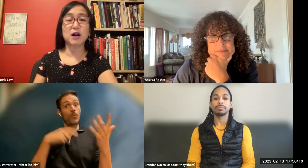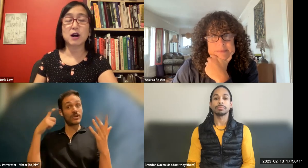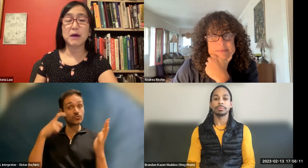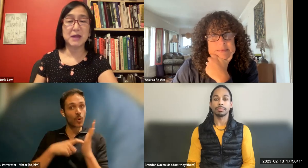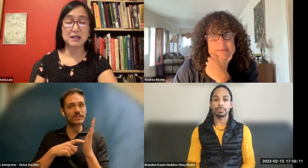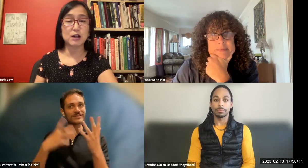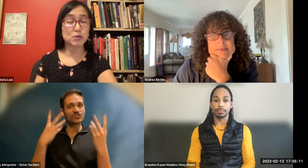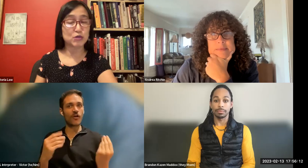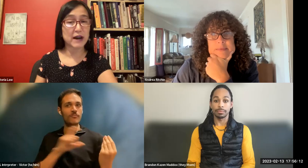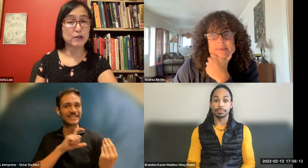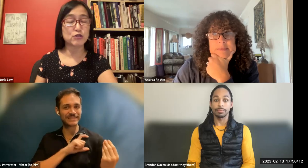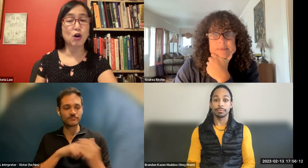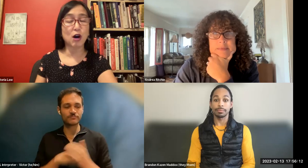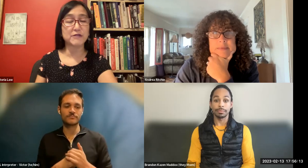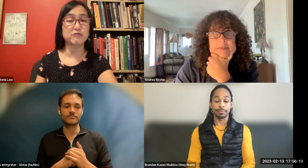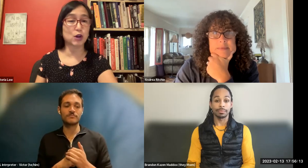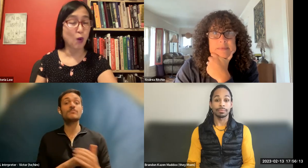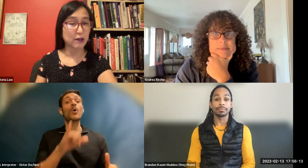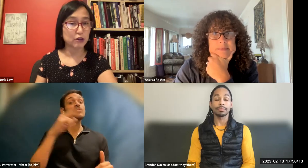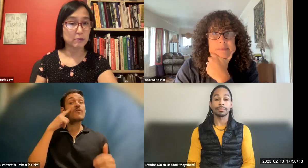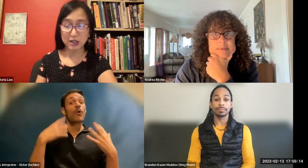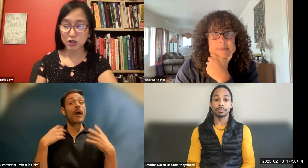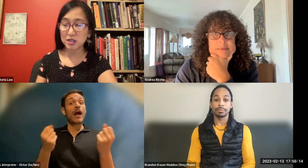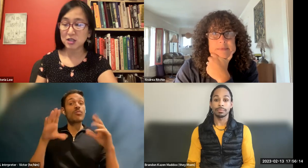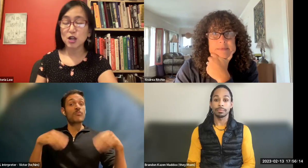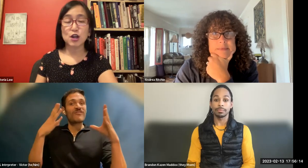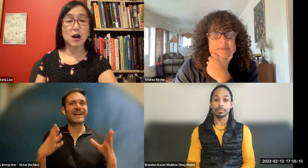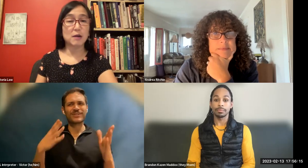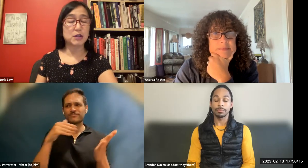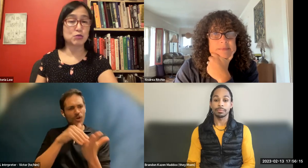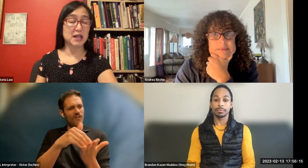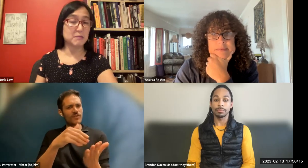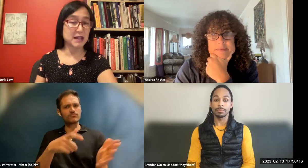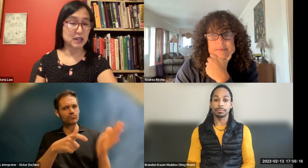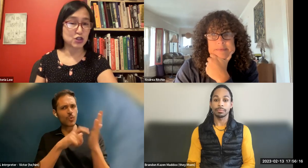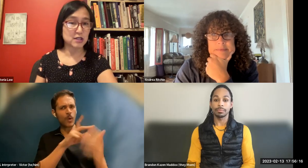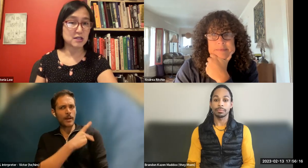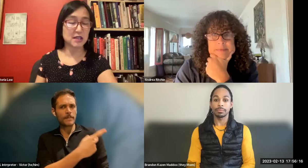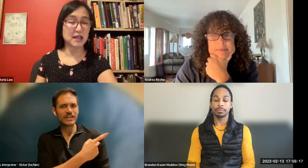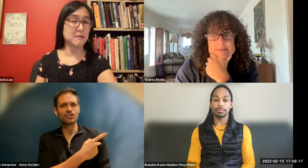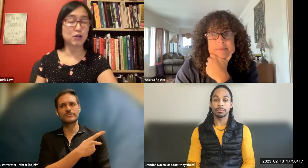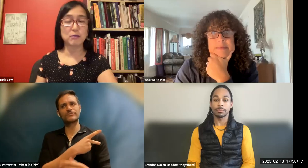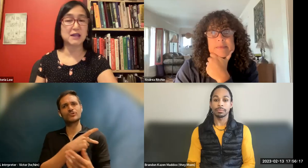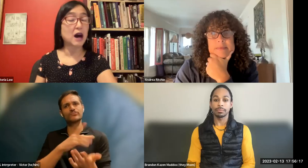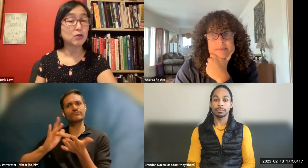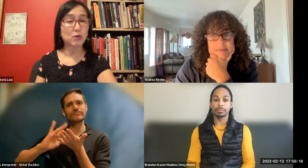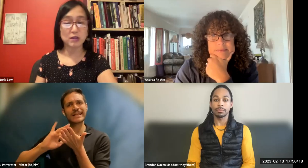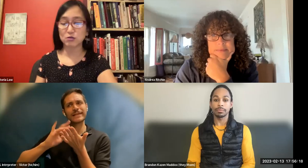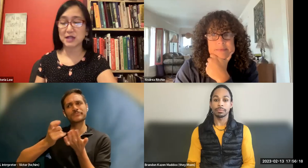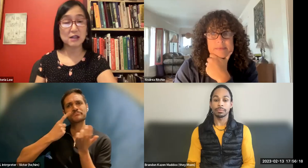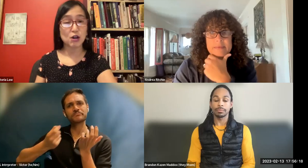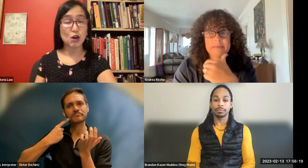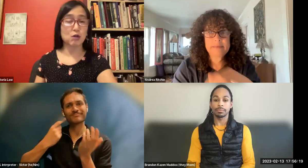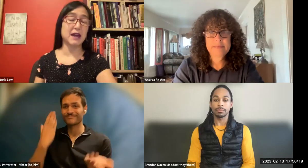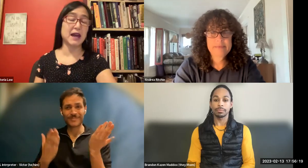which mental health providers often require patients to take medications that they may or may not want